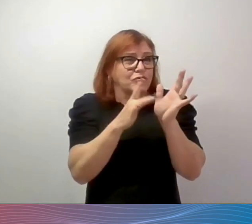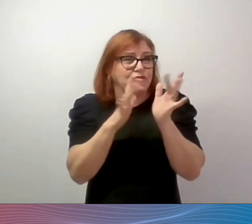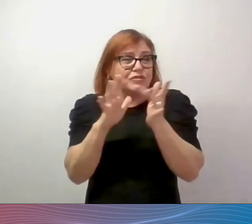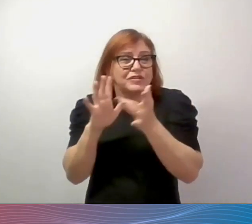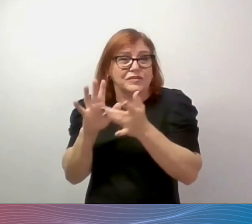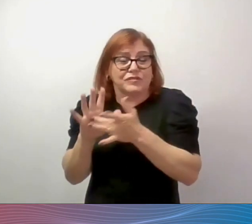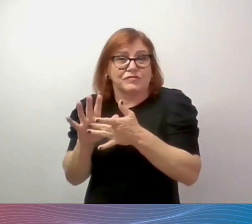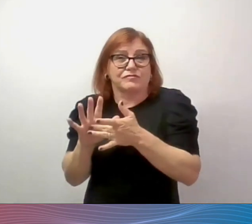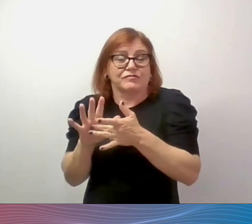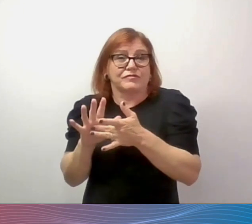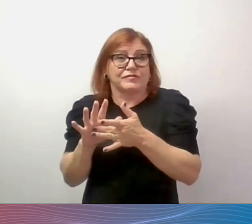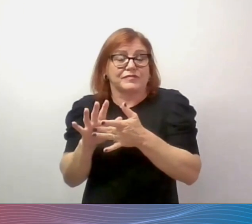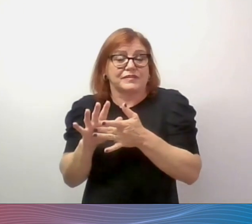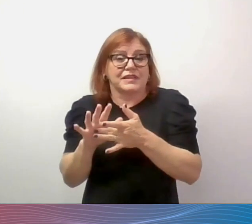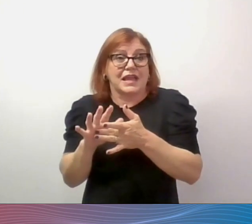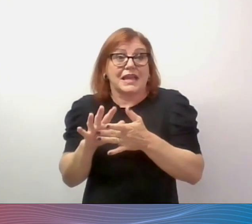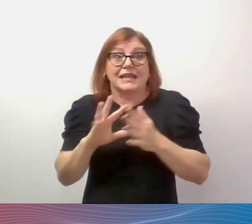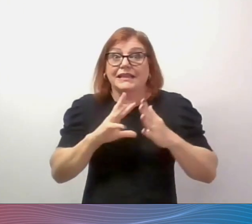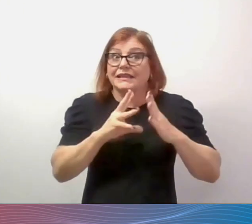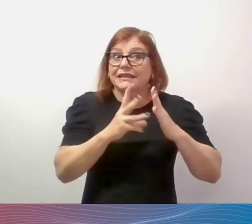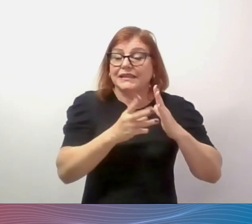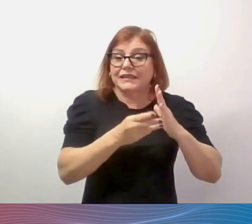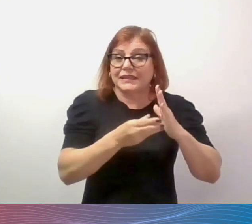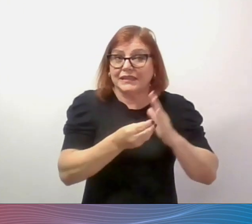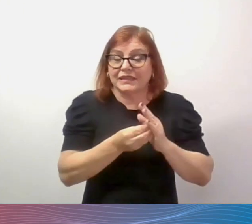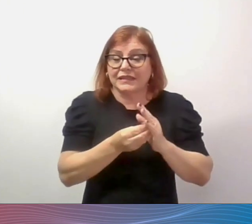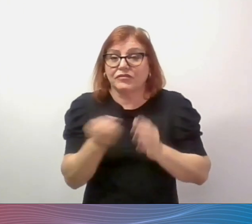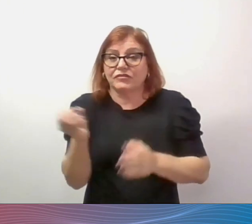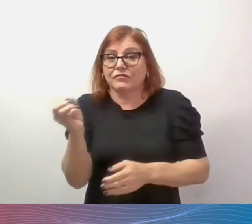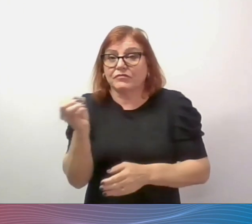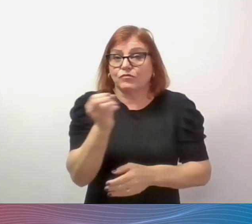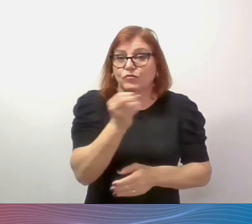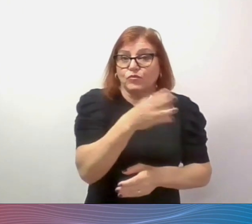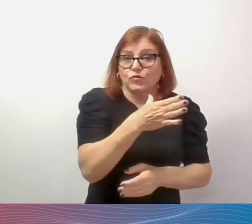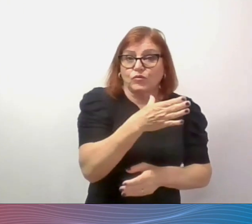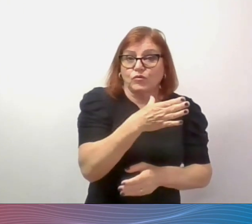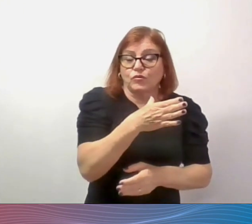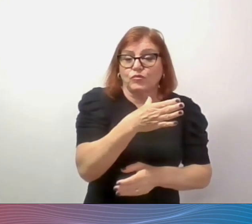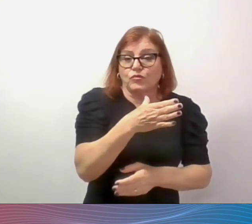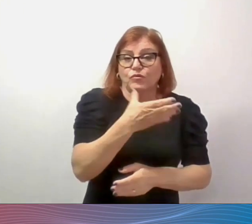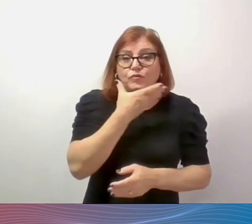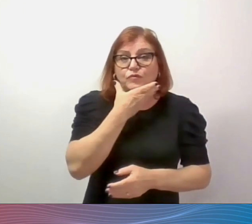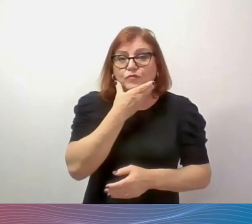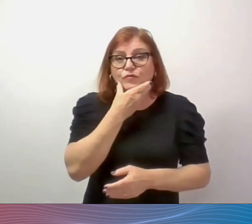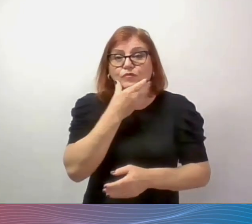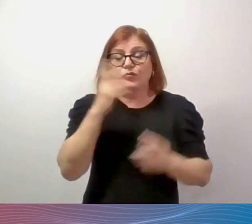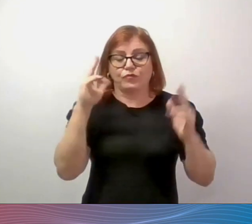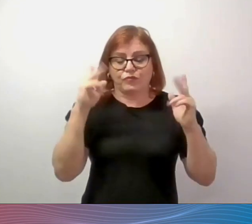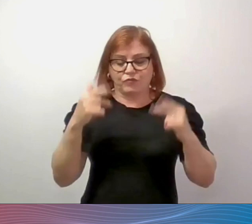And now I'm talking about the church as the new man. Na igreja, irmãos,